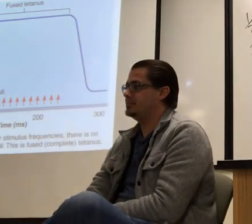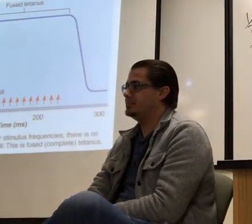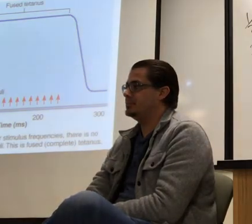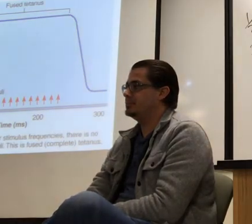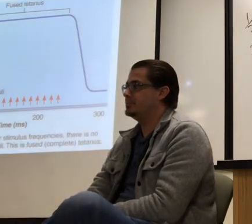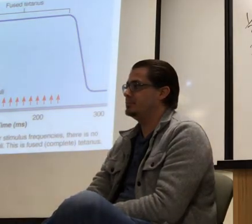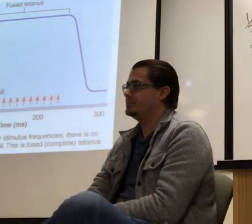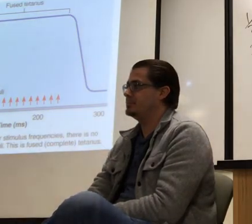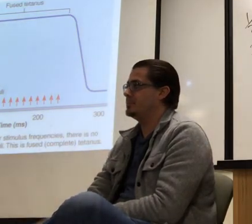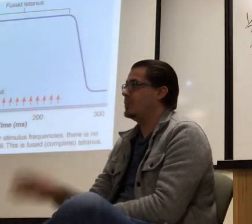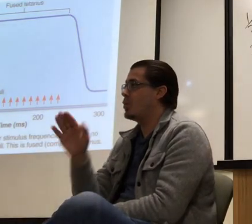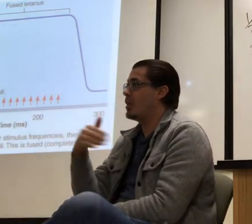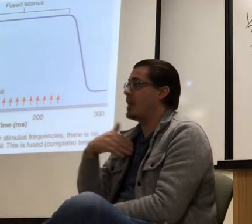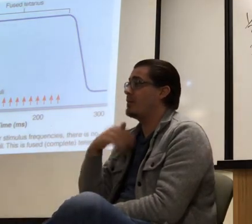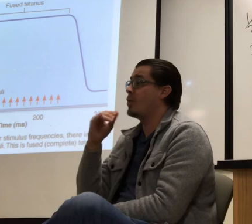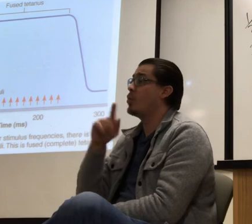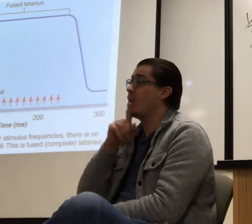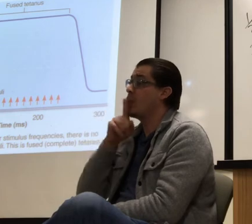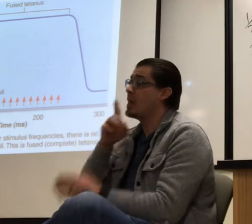fused tetanus.